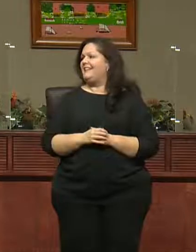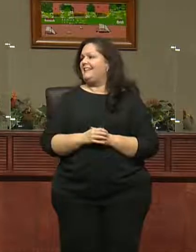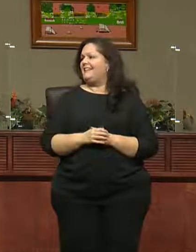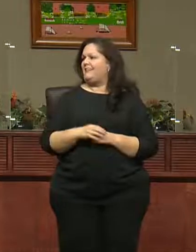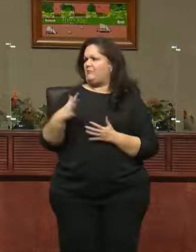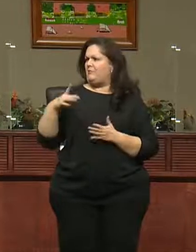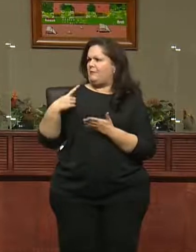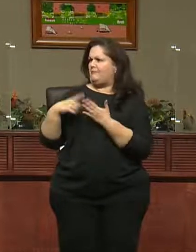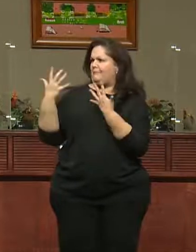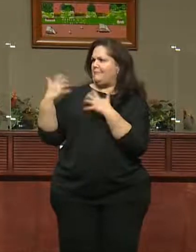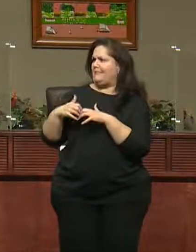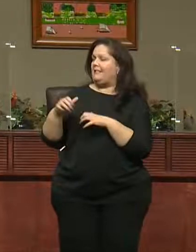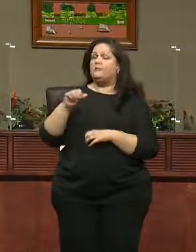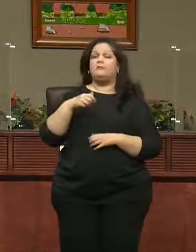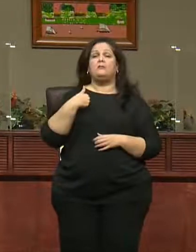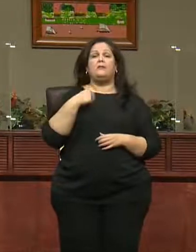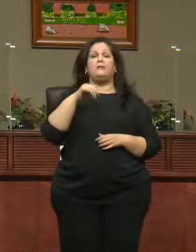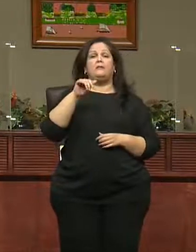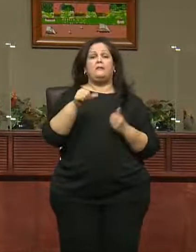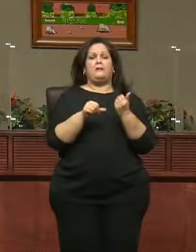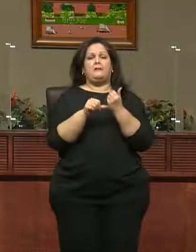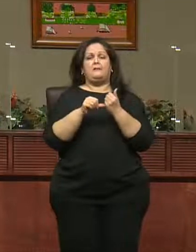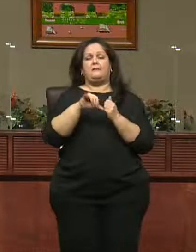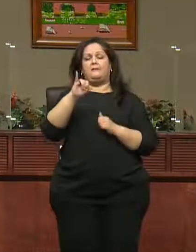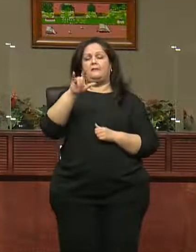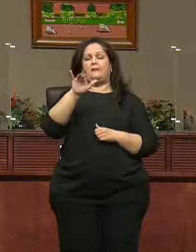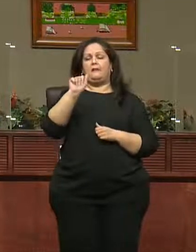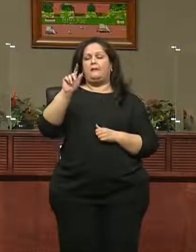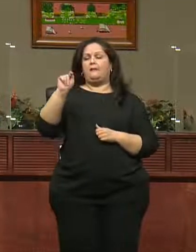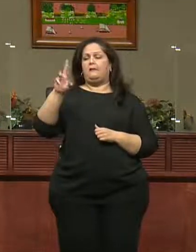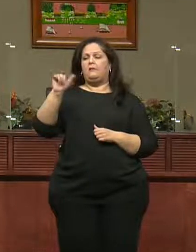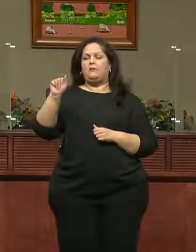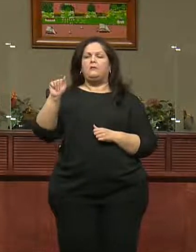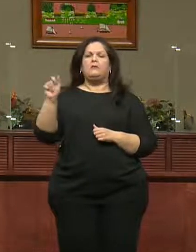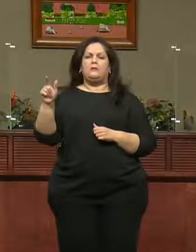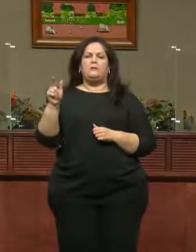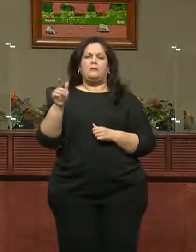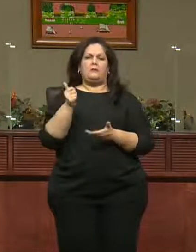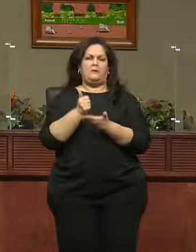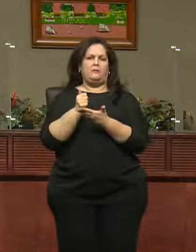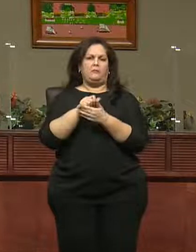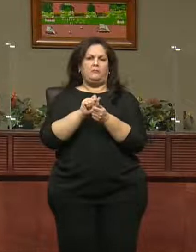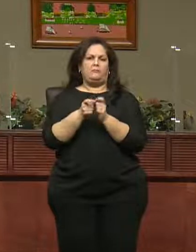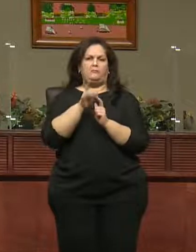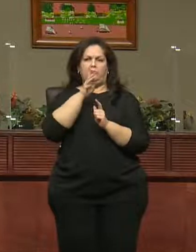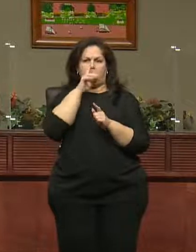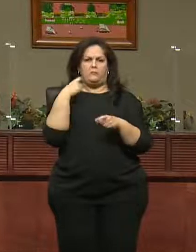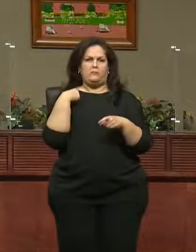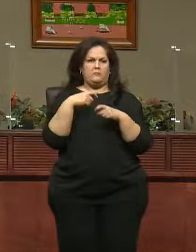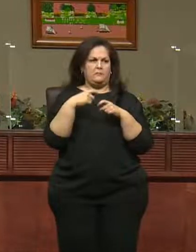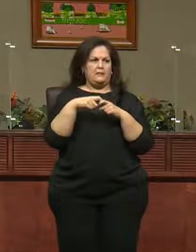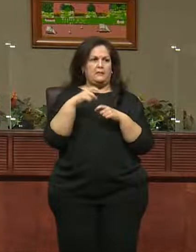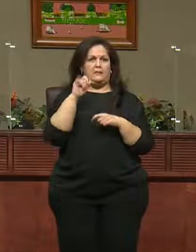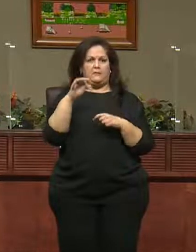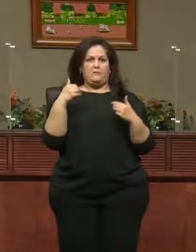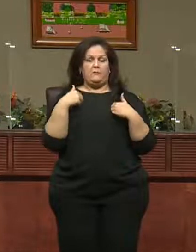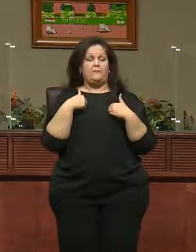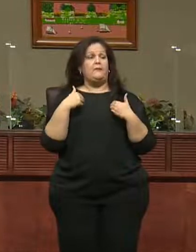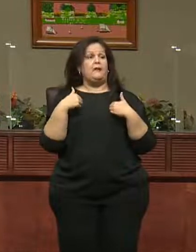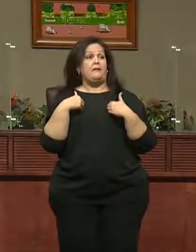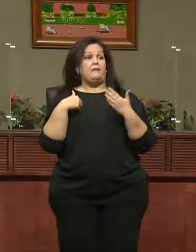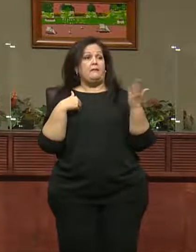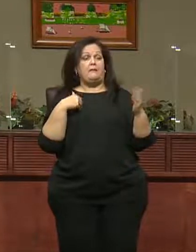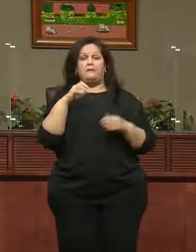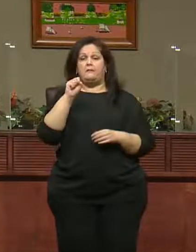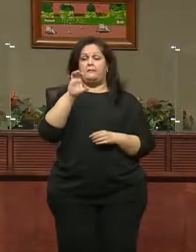Ms. Ilya Torres, one of my special assistants, to assist. We also have Mr. Scott Howard from the Orange County Public Schools has joined